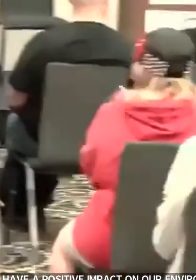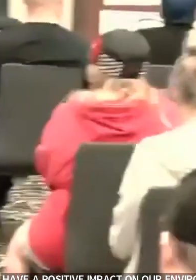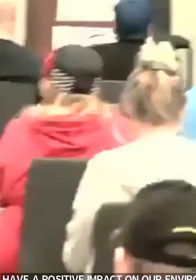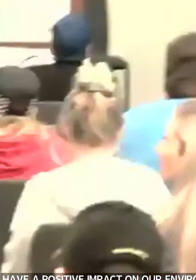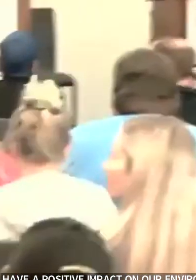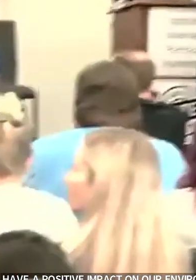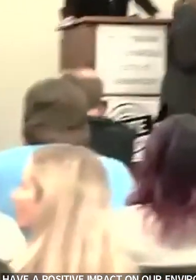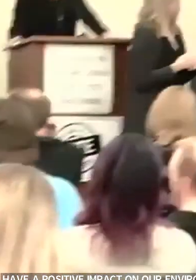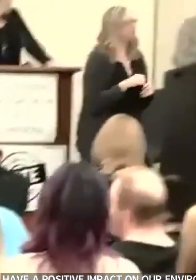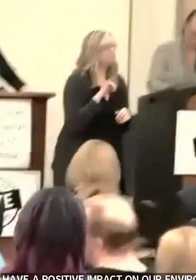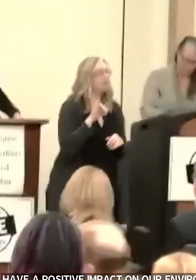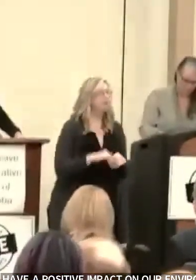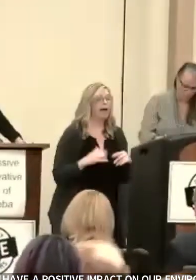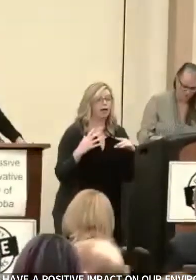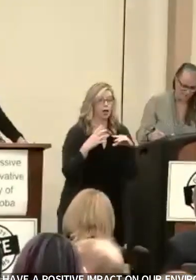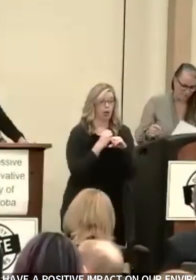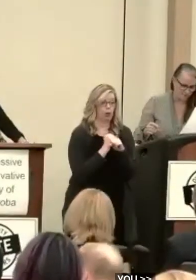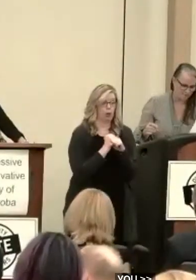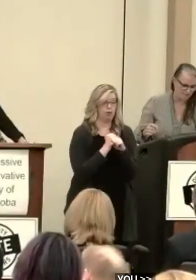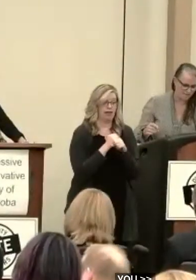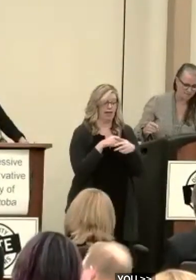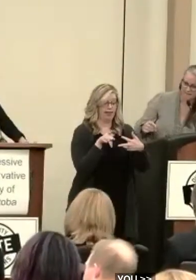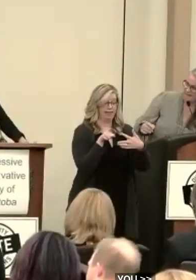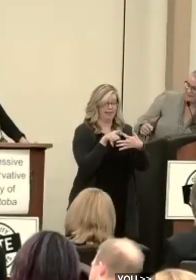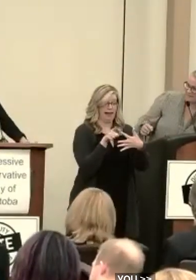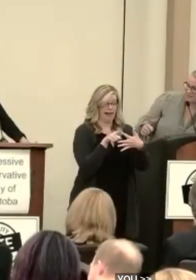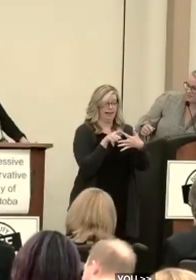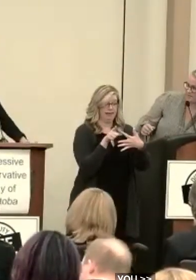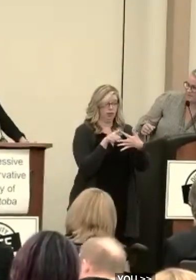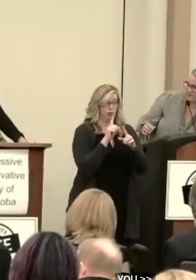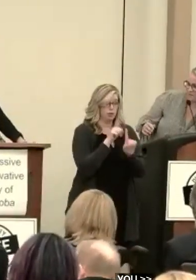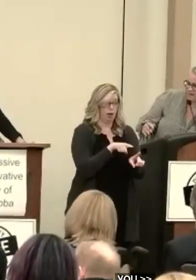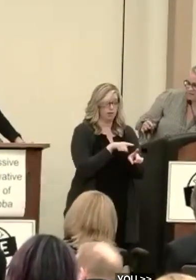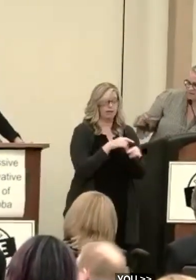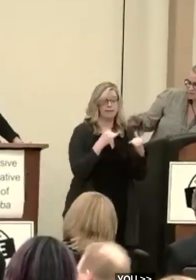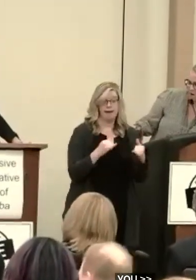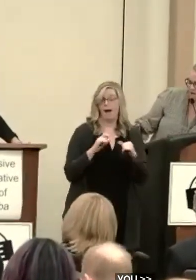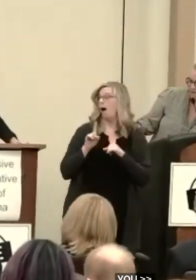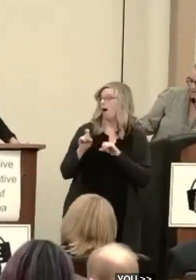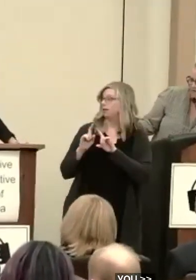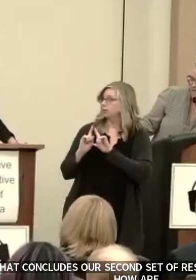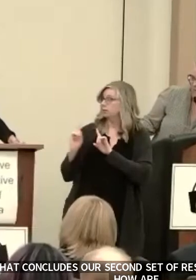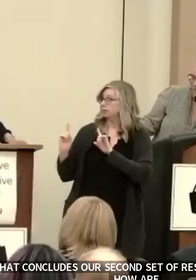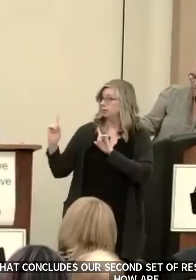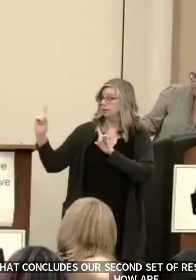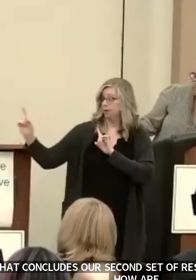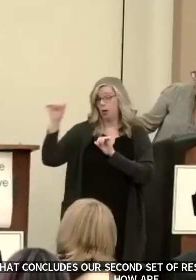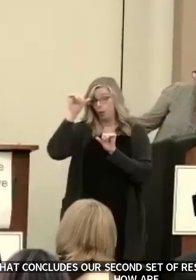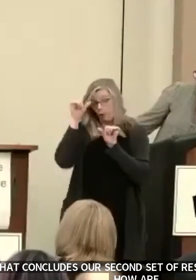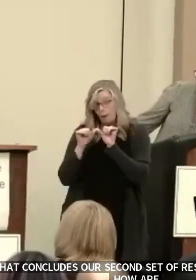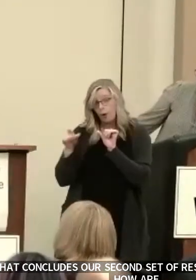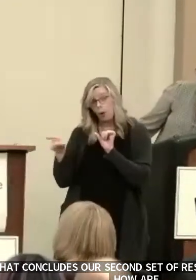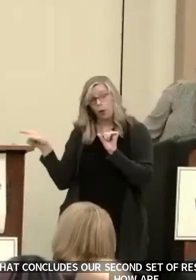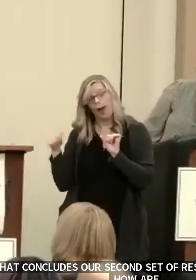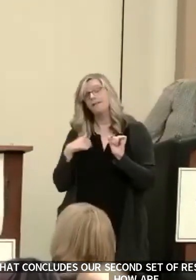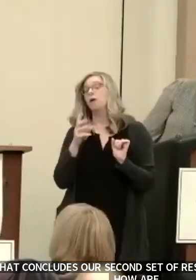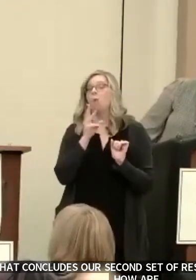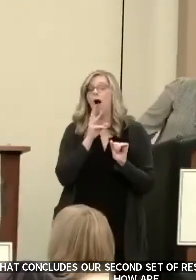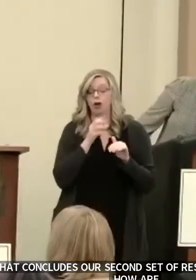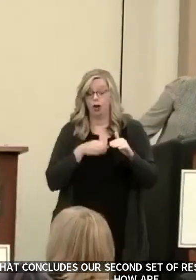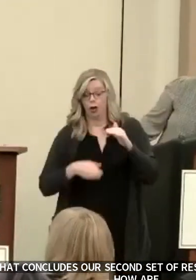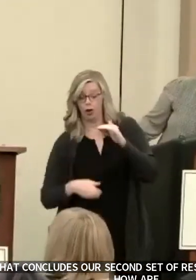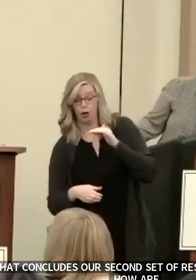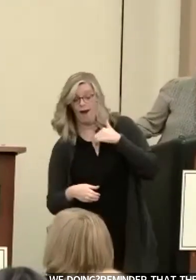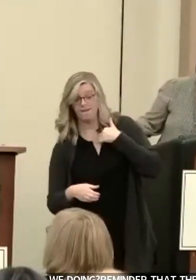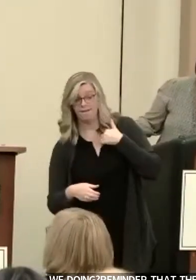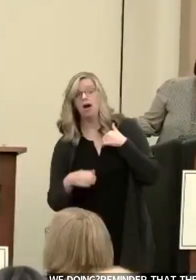And that concludes our second set of responses. Candidates, how are we doing? A reminder, there's water underneath your podiums and there are chairs if you'd like